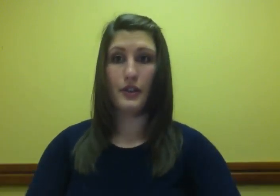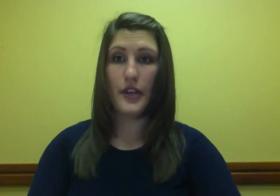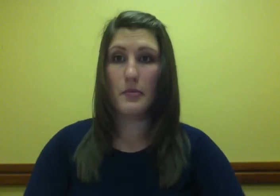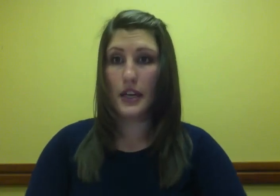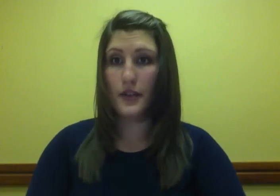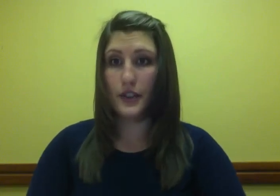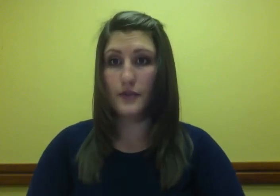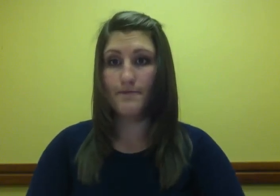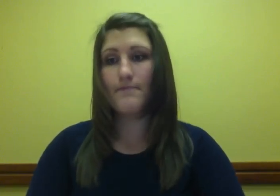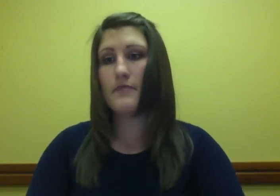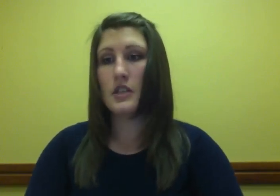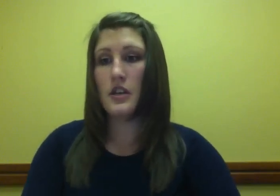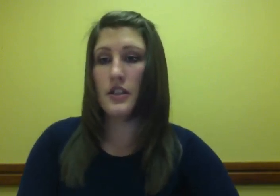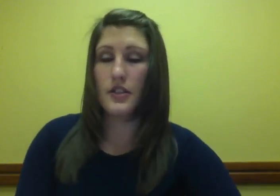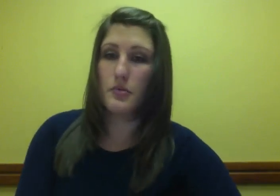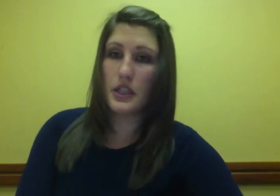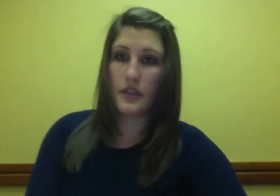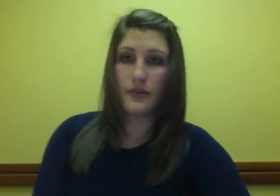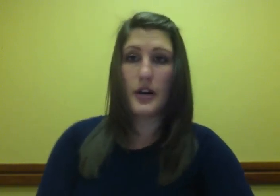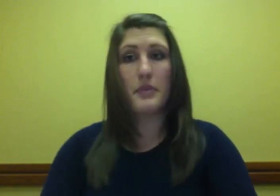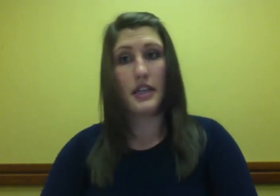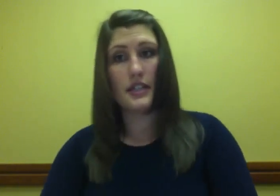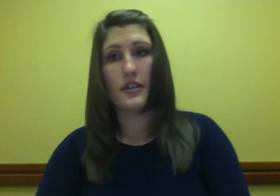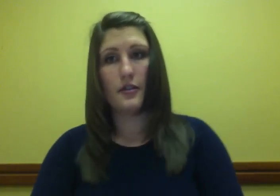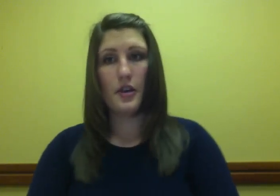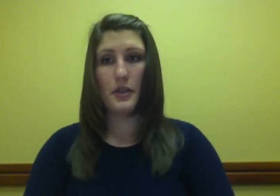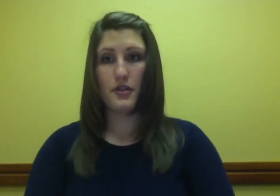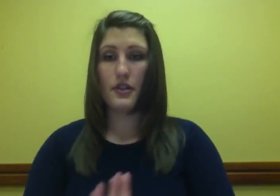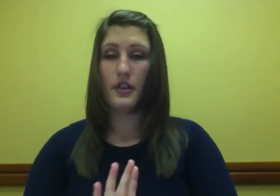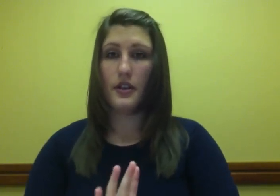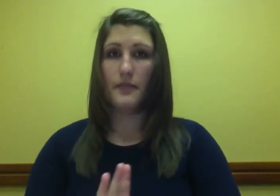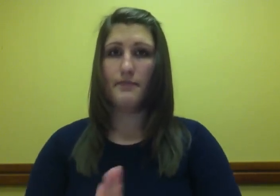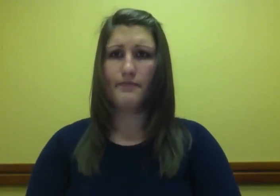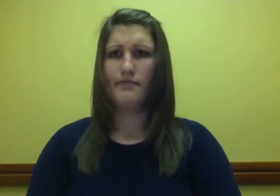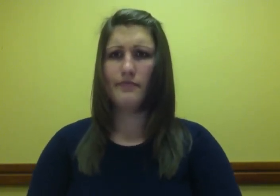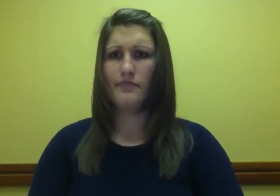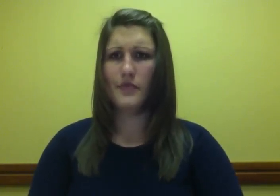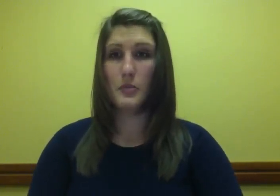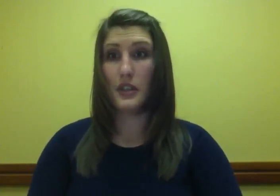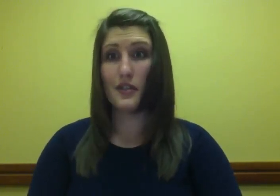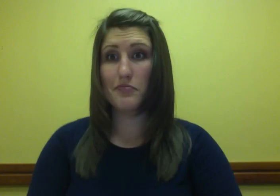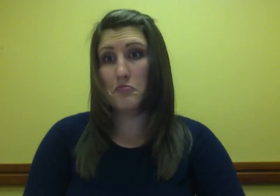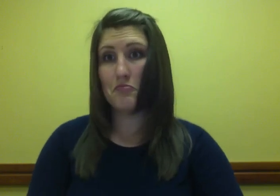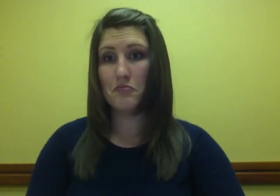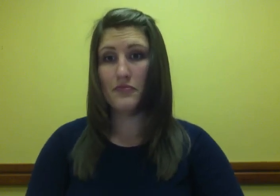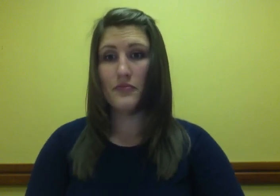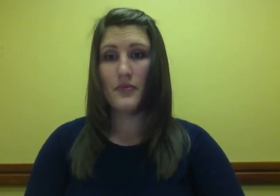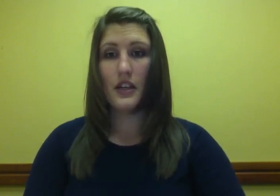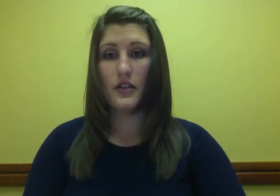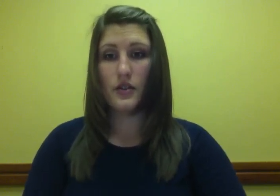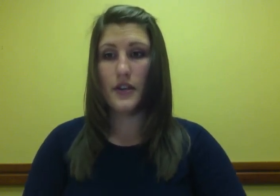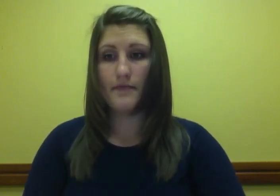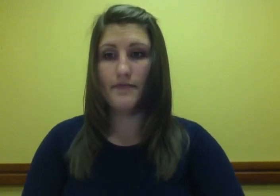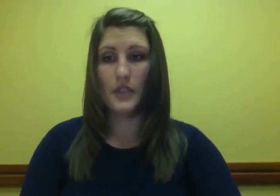named Ariel. So this will be from ASL, I'll be speaking. So yeah, this is my